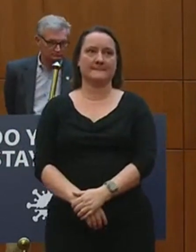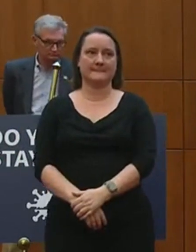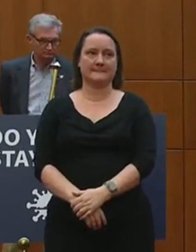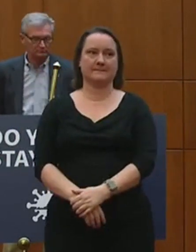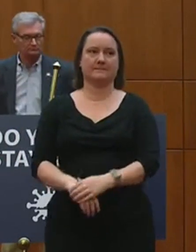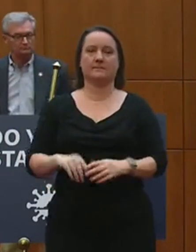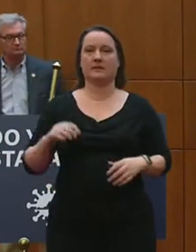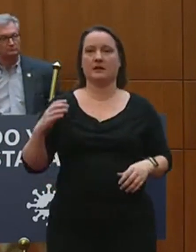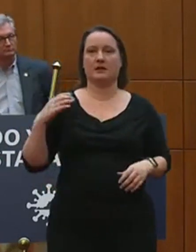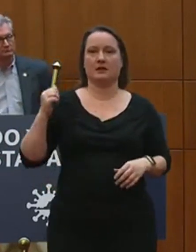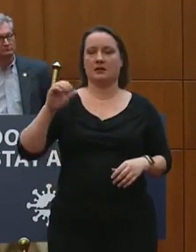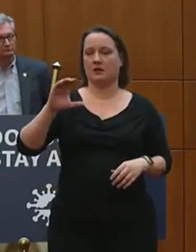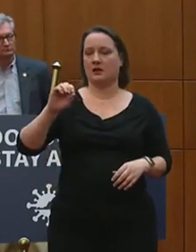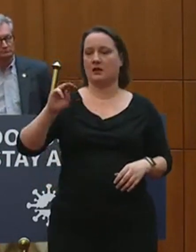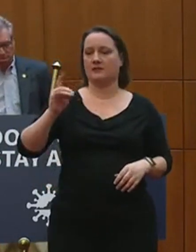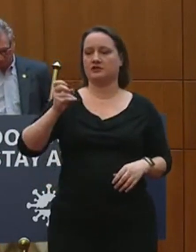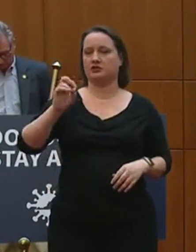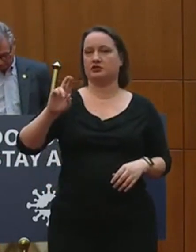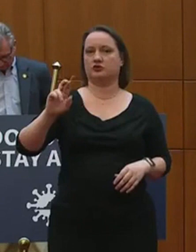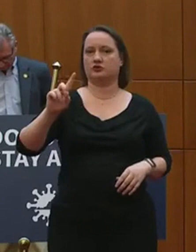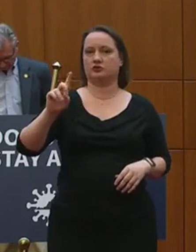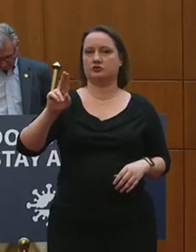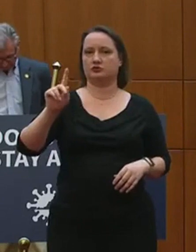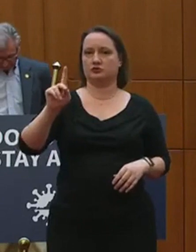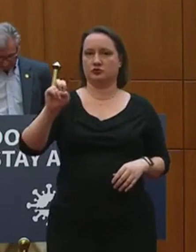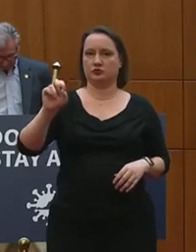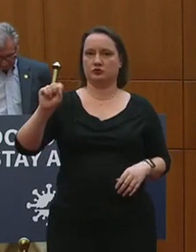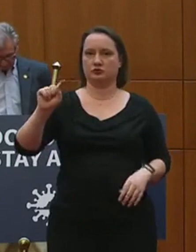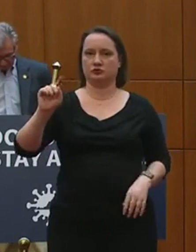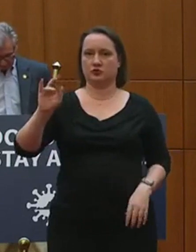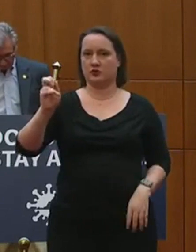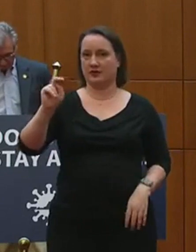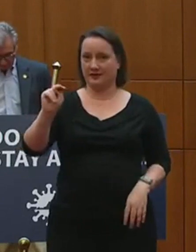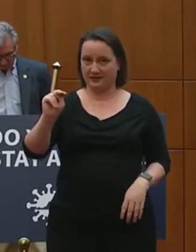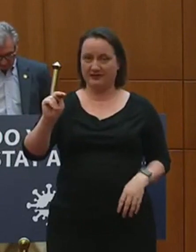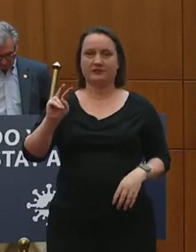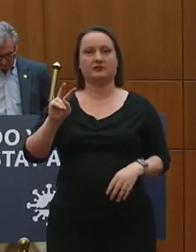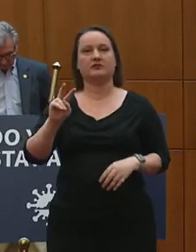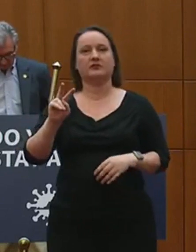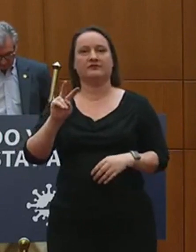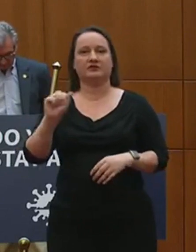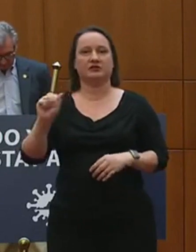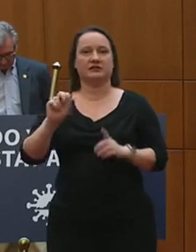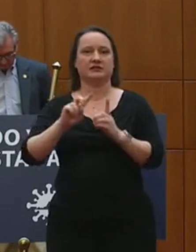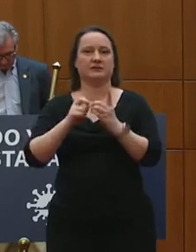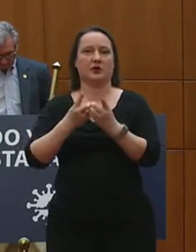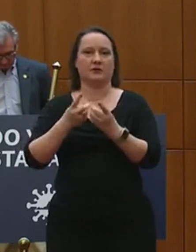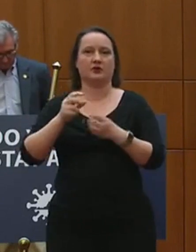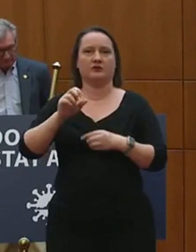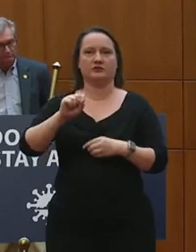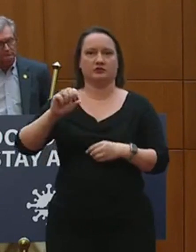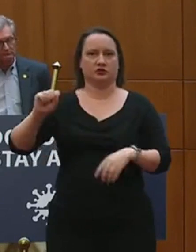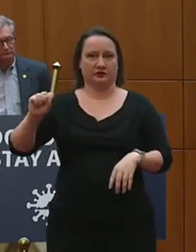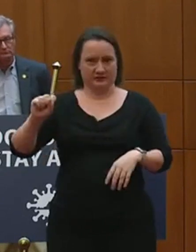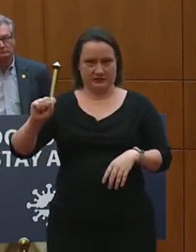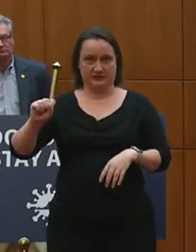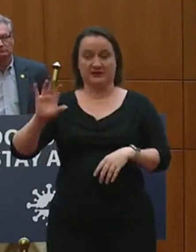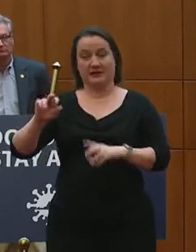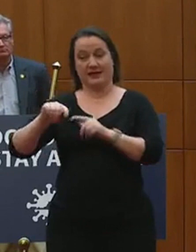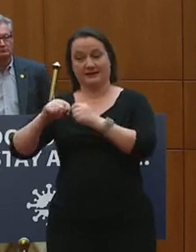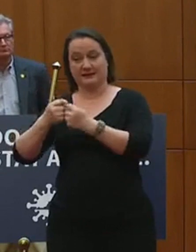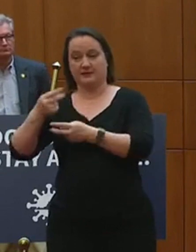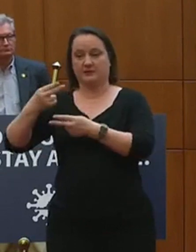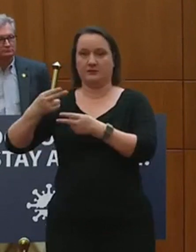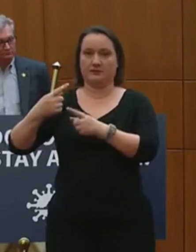Commissioner Duke Storin of the Virginia Department of Social Services, that team, along with the Department of